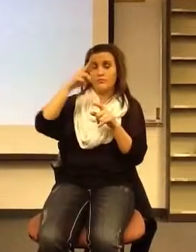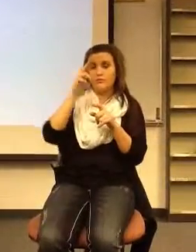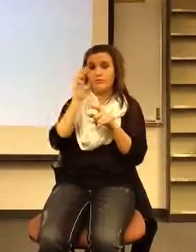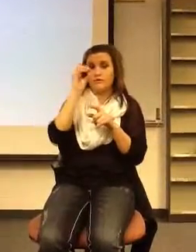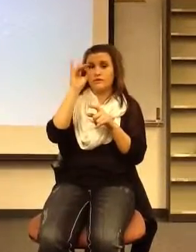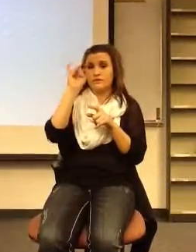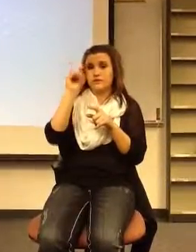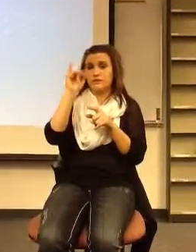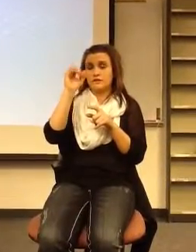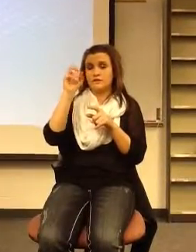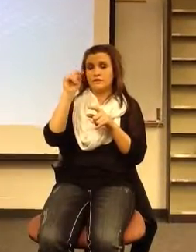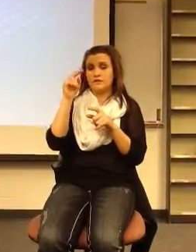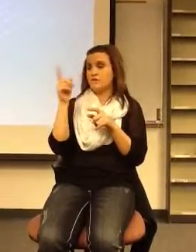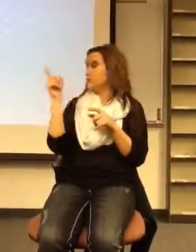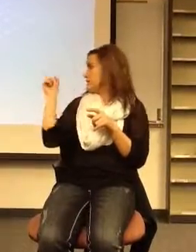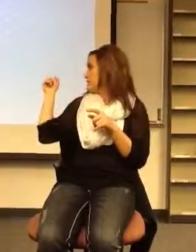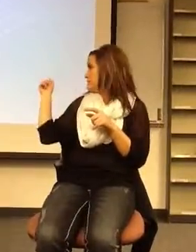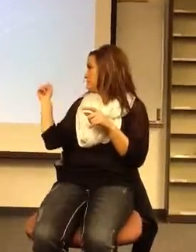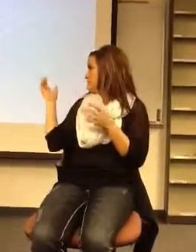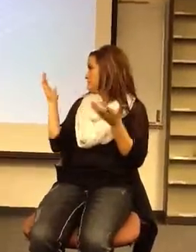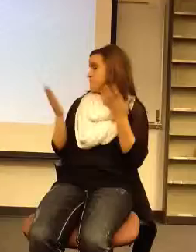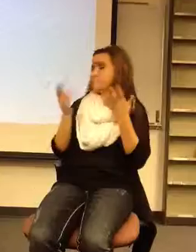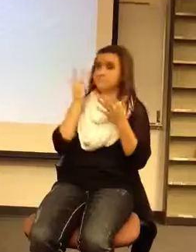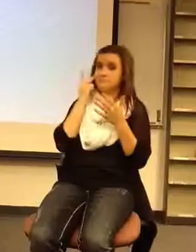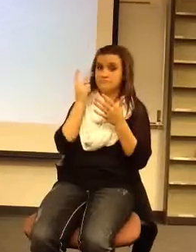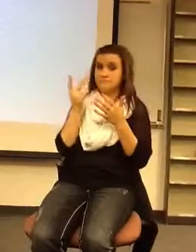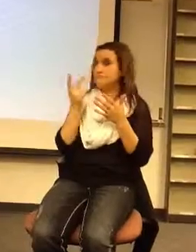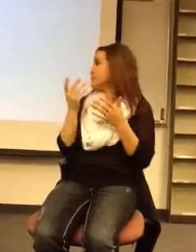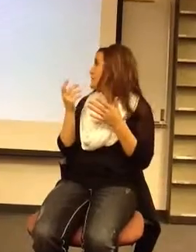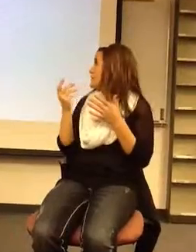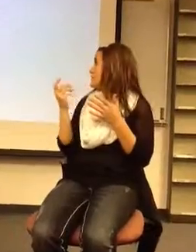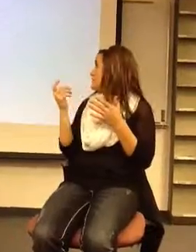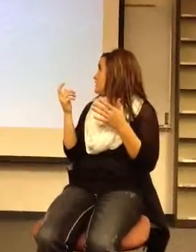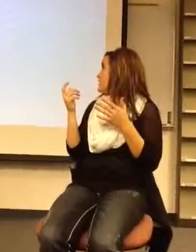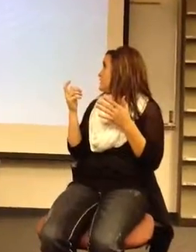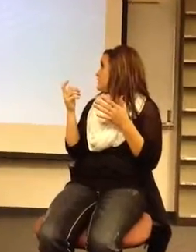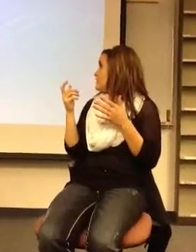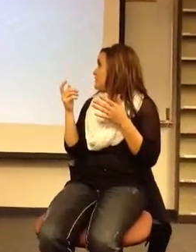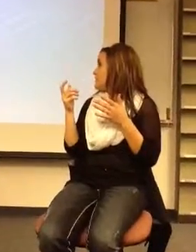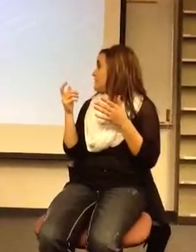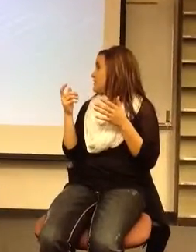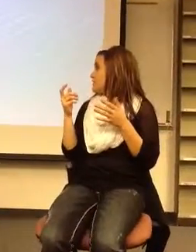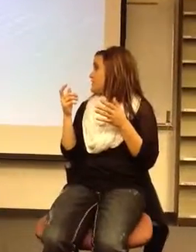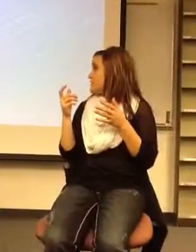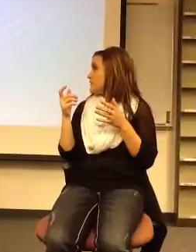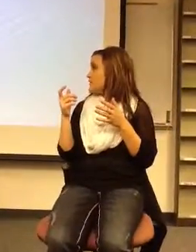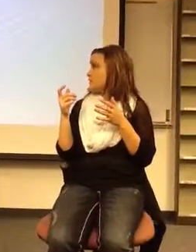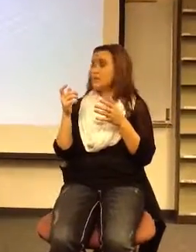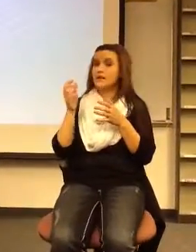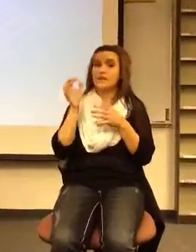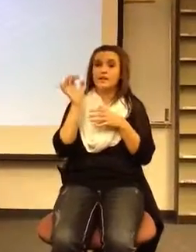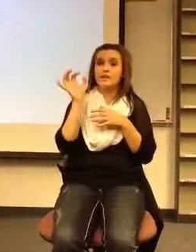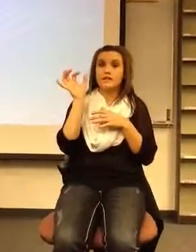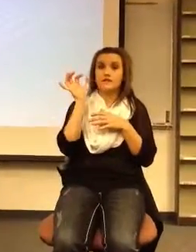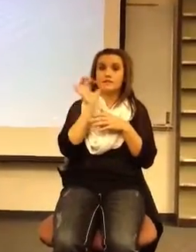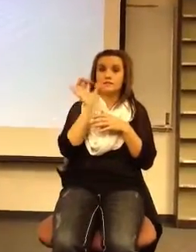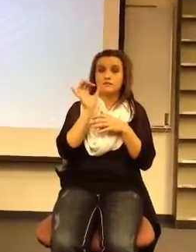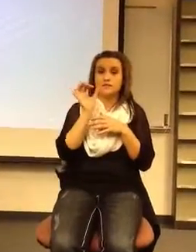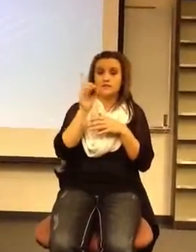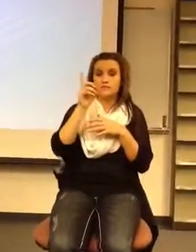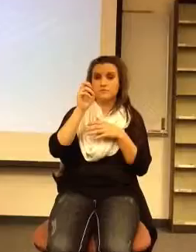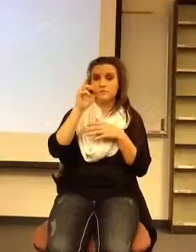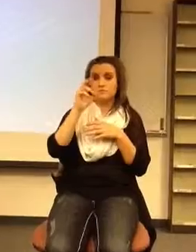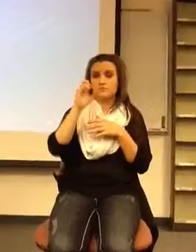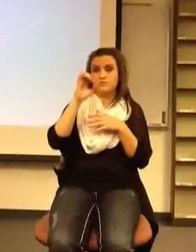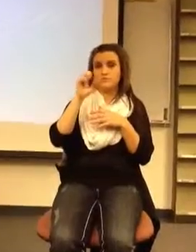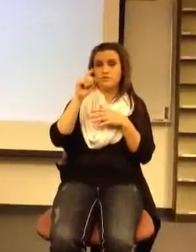Hanks, Paul Newman, and Jude Law. Was directed by the dude who directed American Beauty,